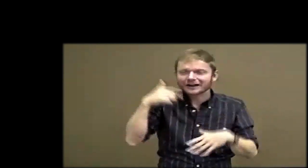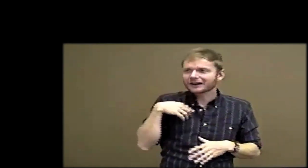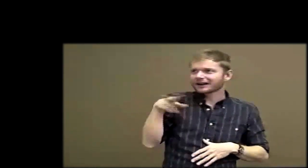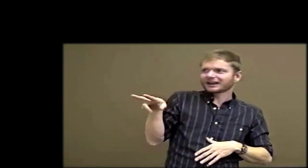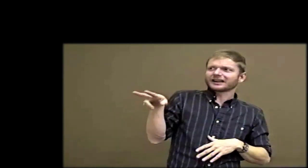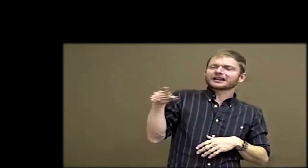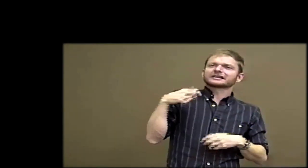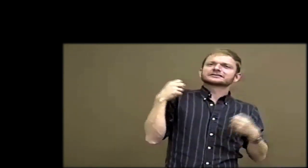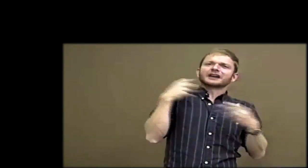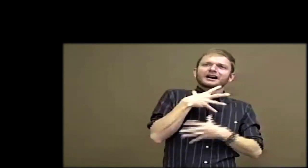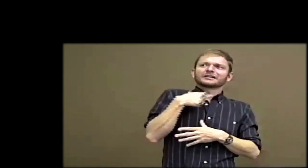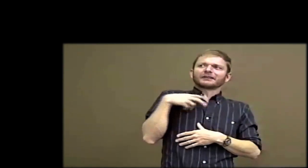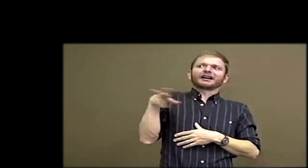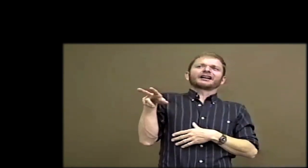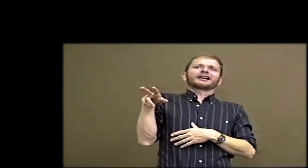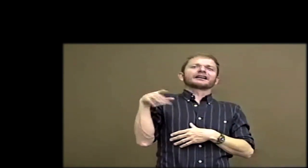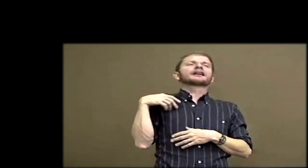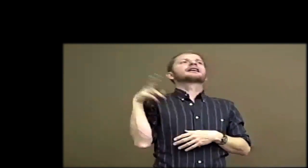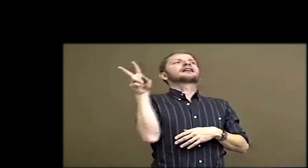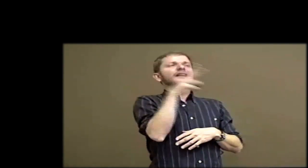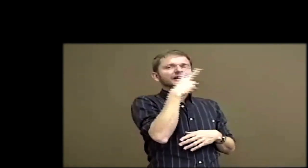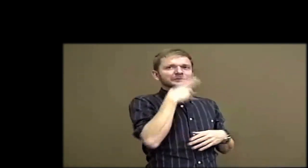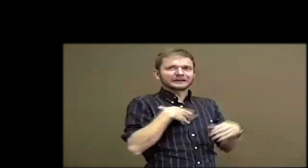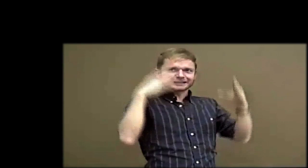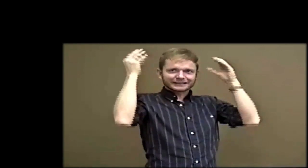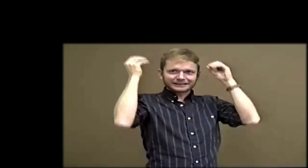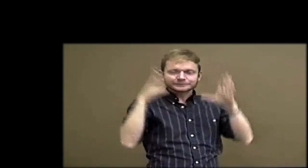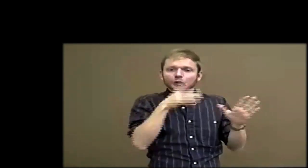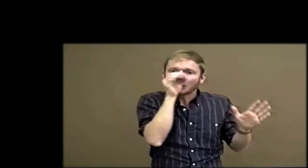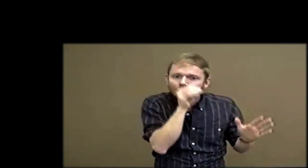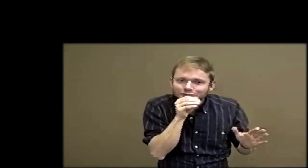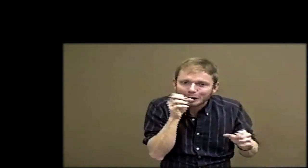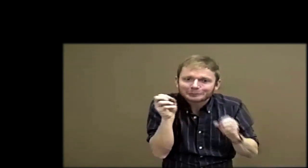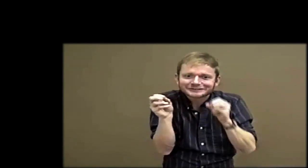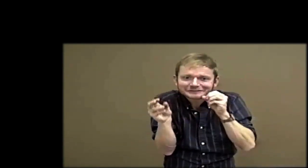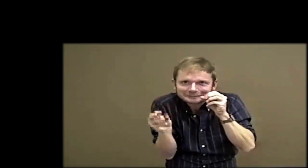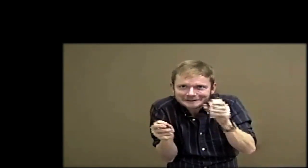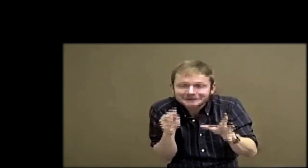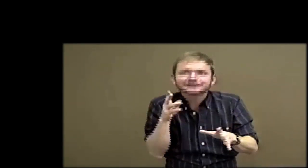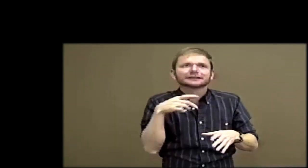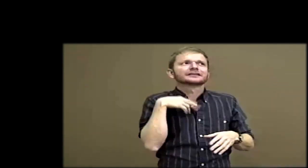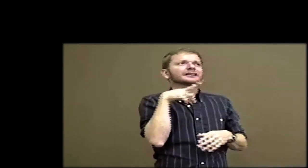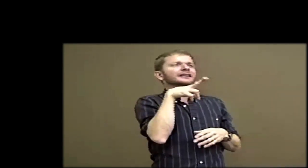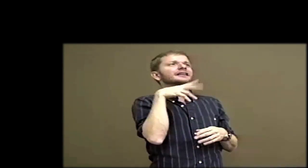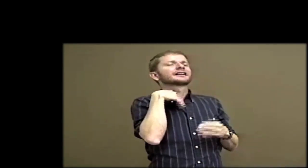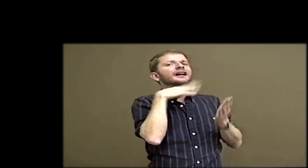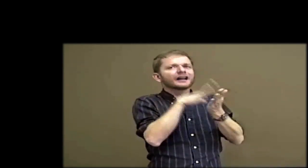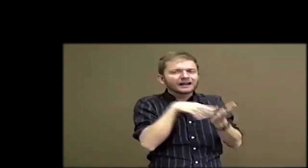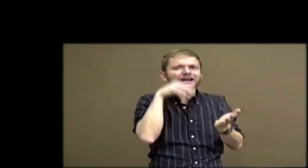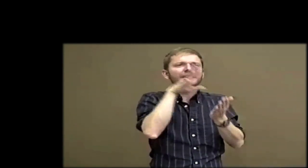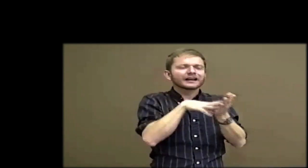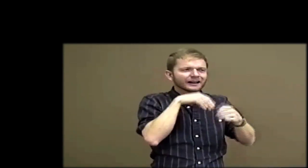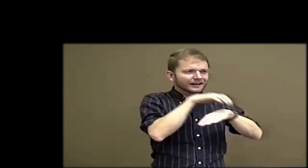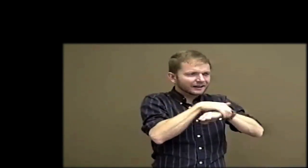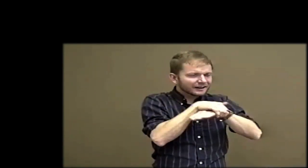place. There were so many signs I didn't recognize at all. One of the teachers I met didn't sign much, and